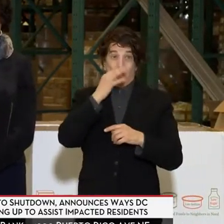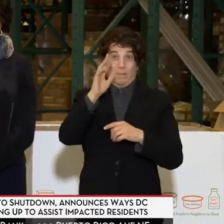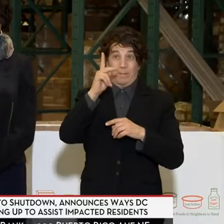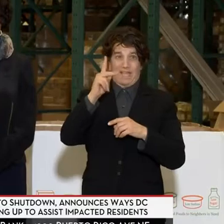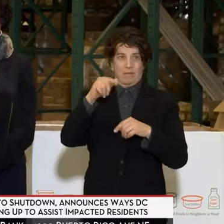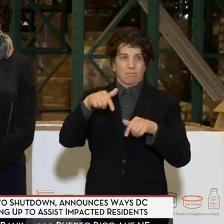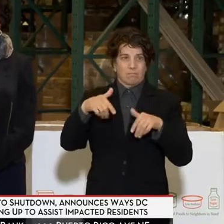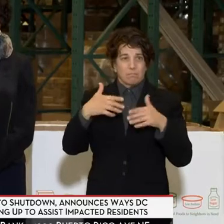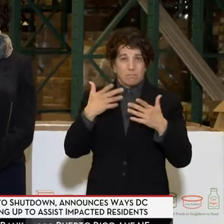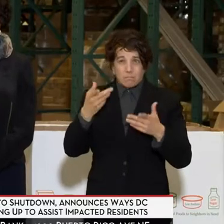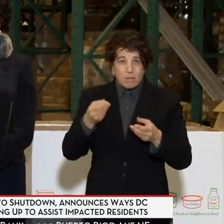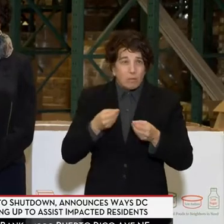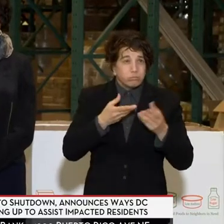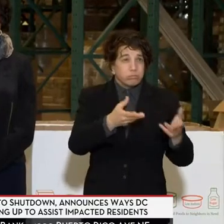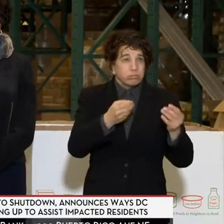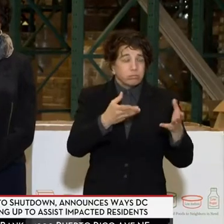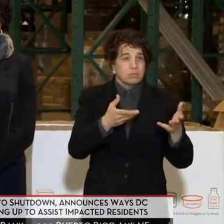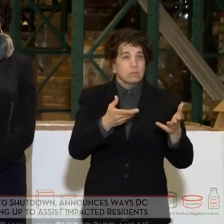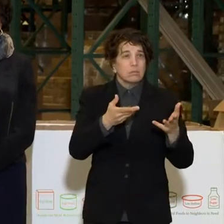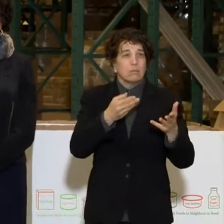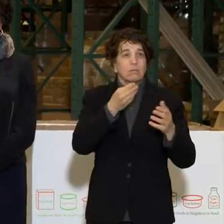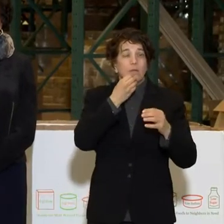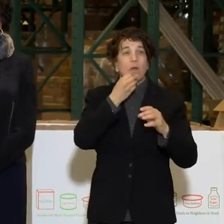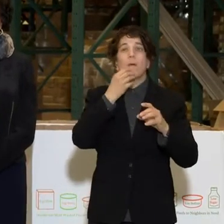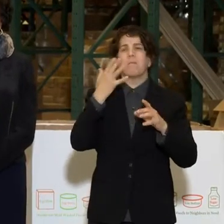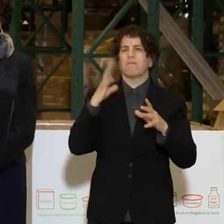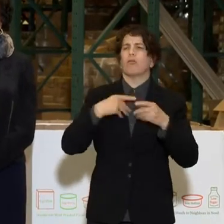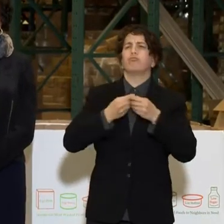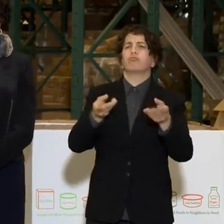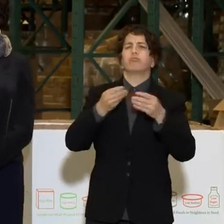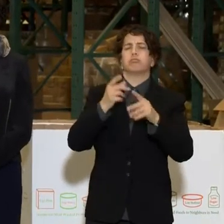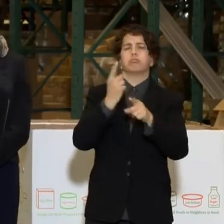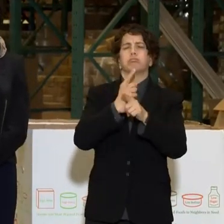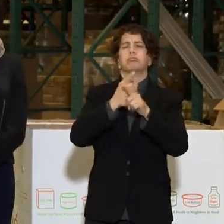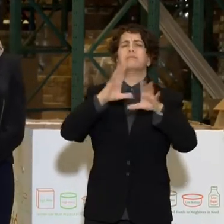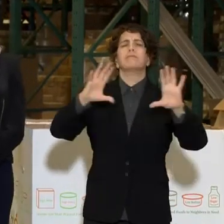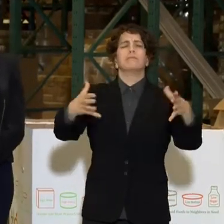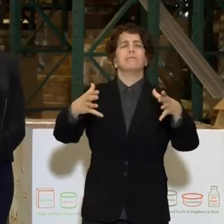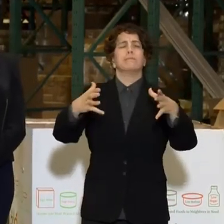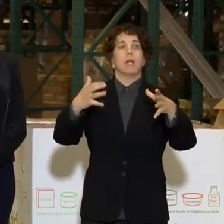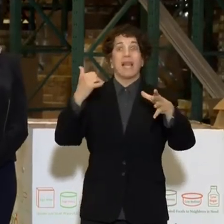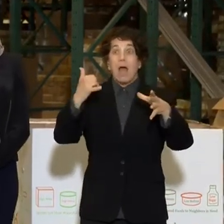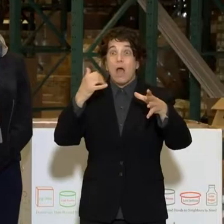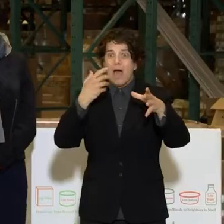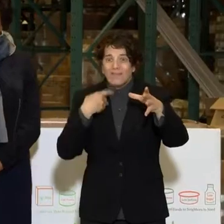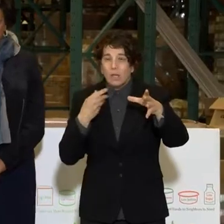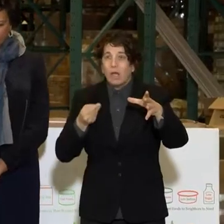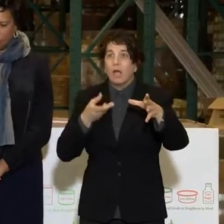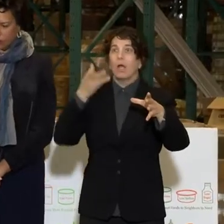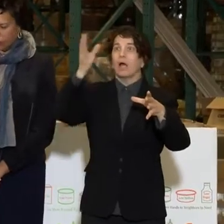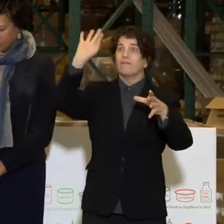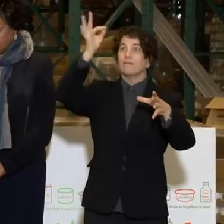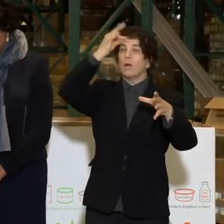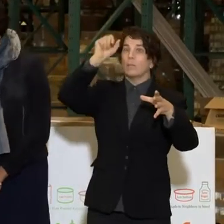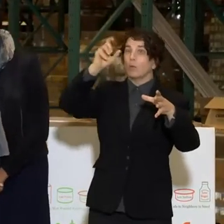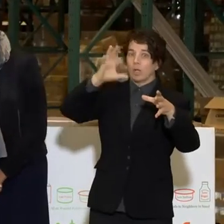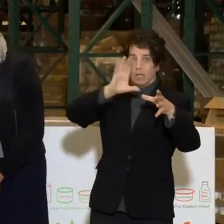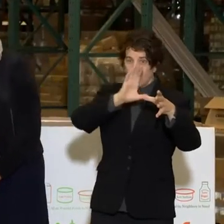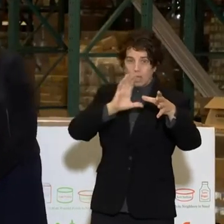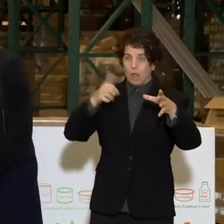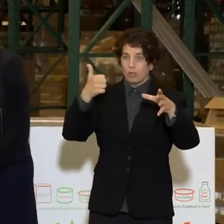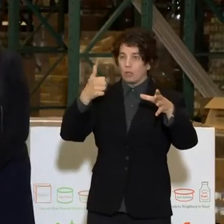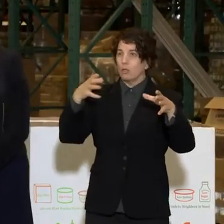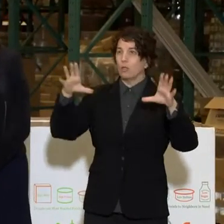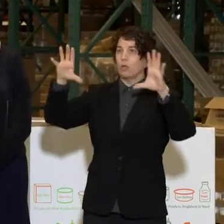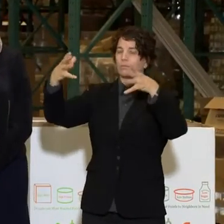workers, people who should be able to feed themselves. So we need to do all we can for the Capital Area